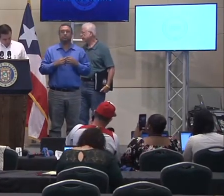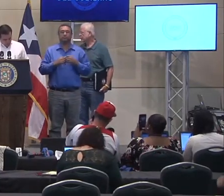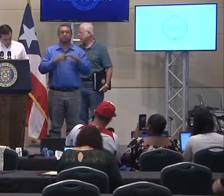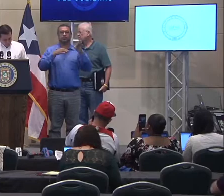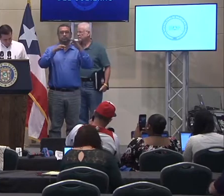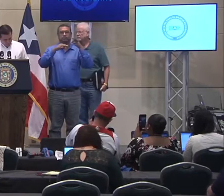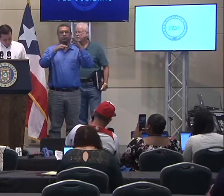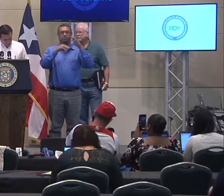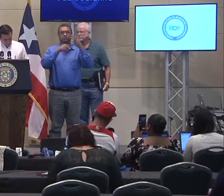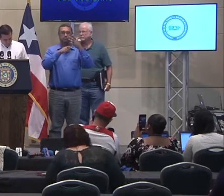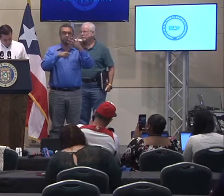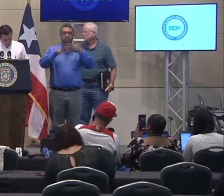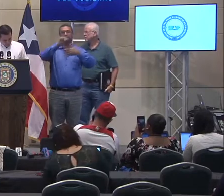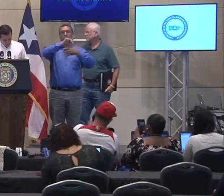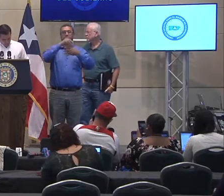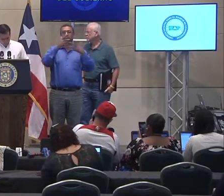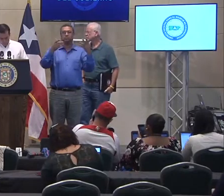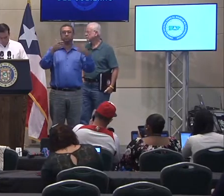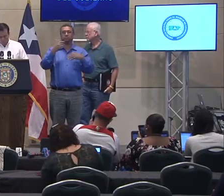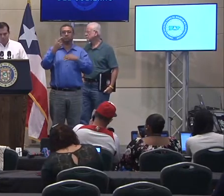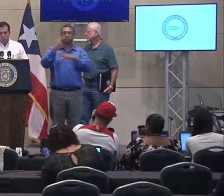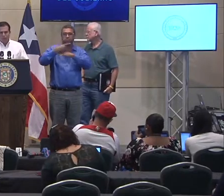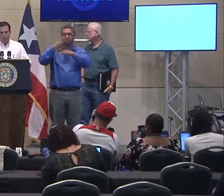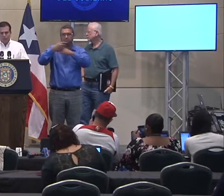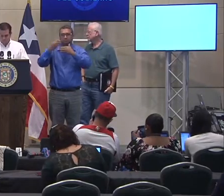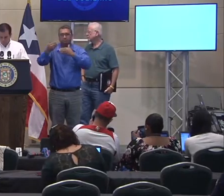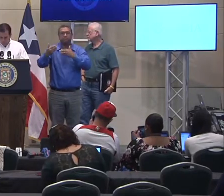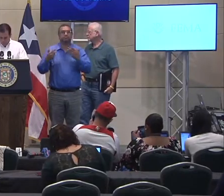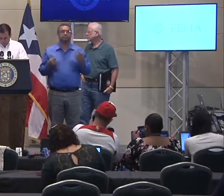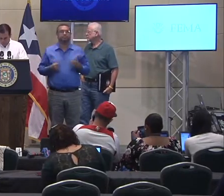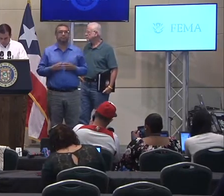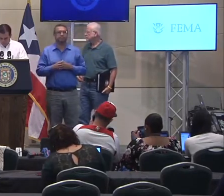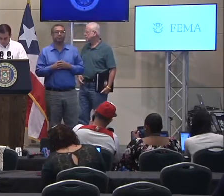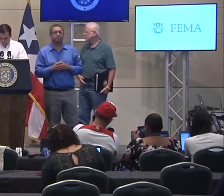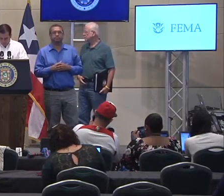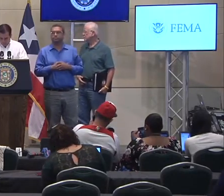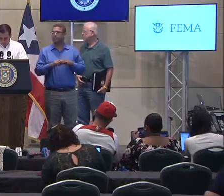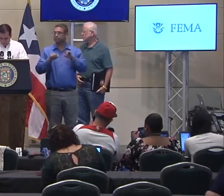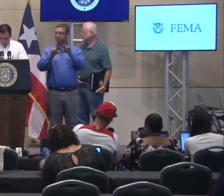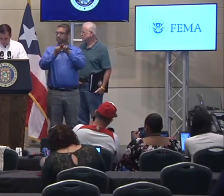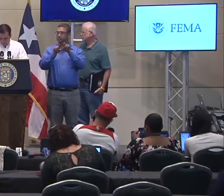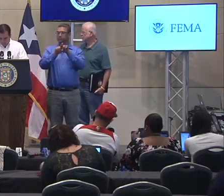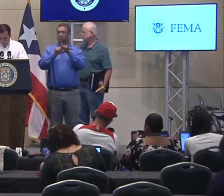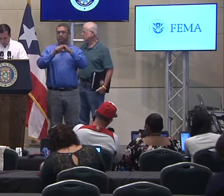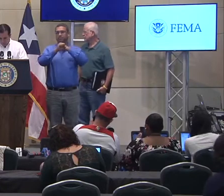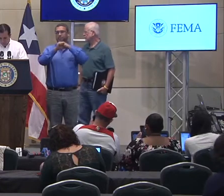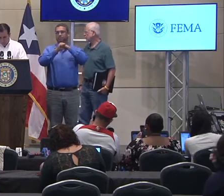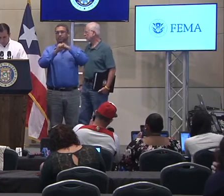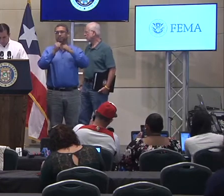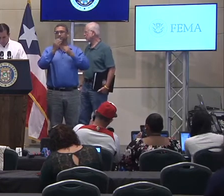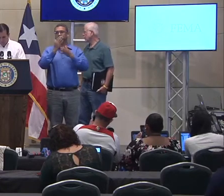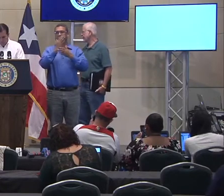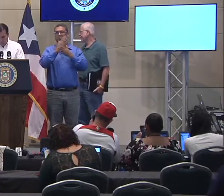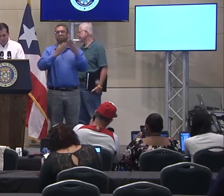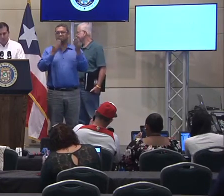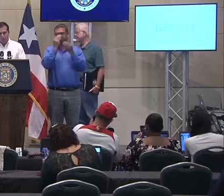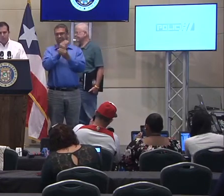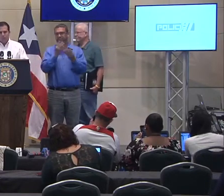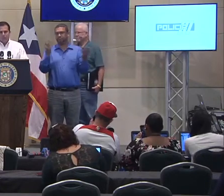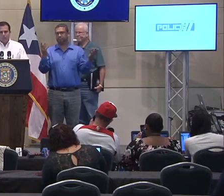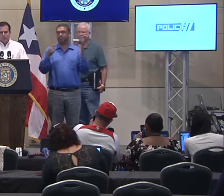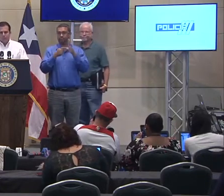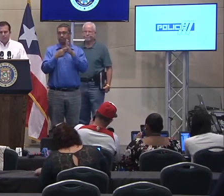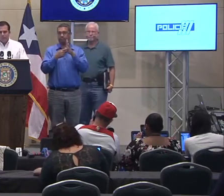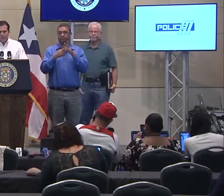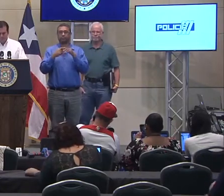for the upcoming day, and as well as make several announcements, including our visit